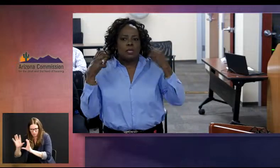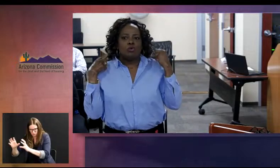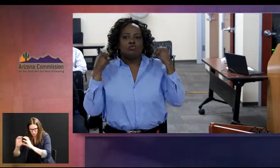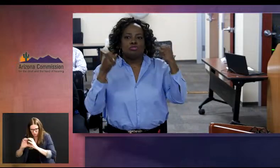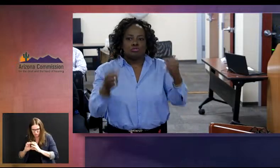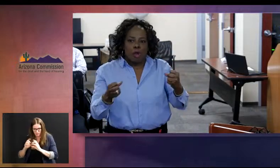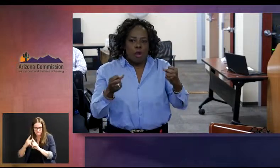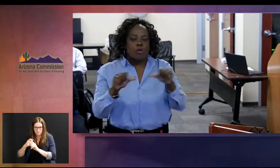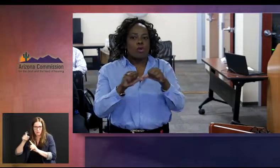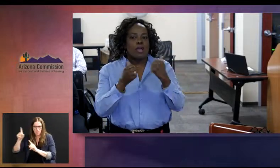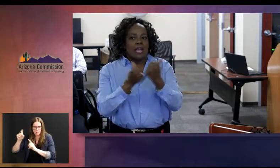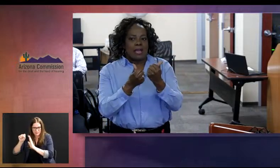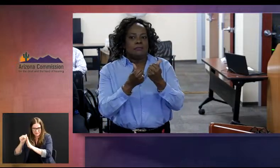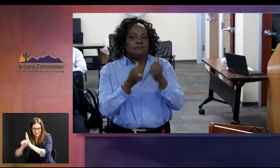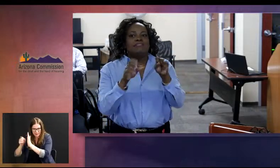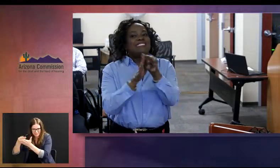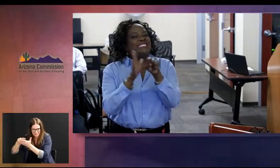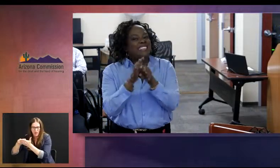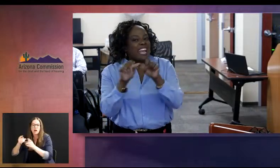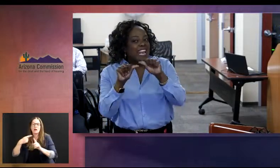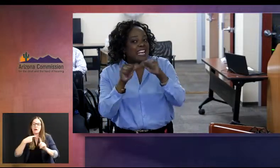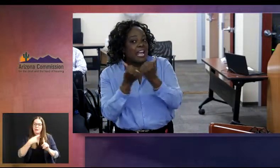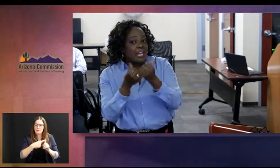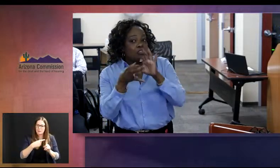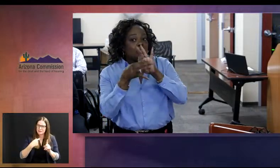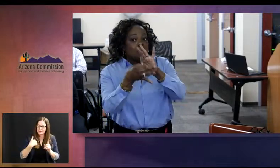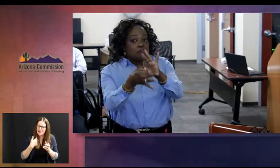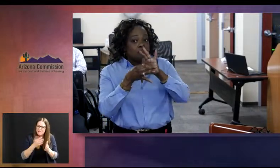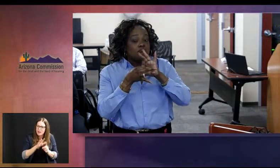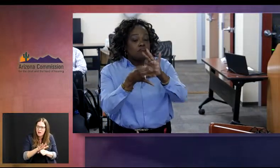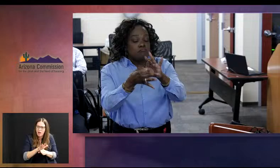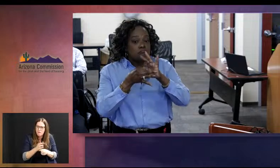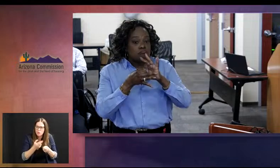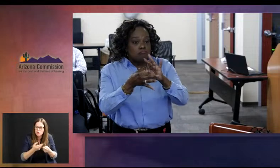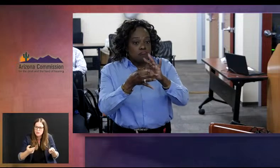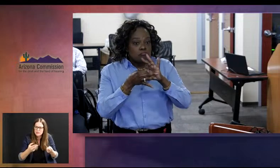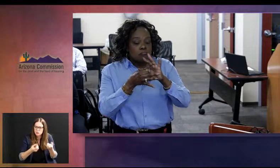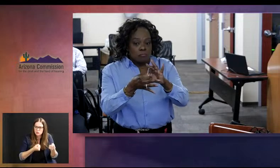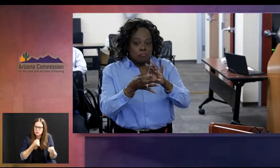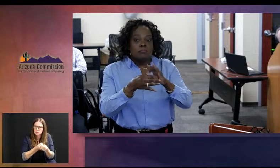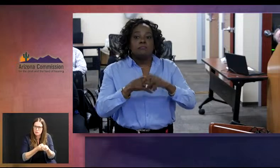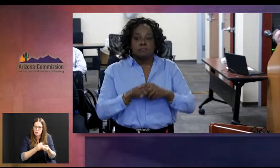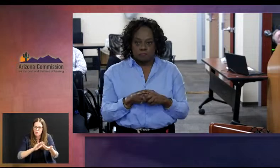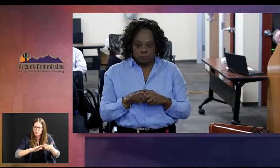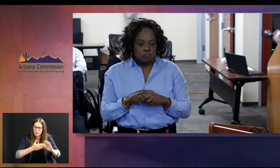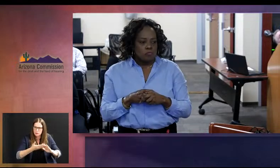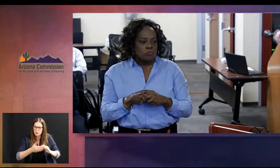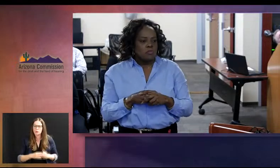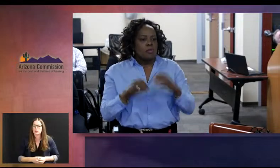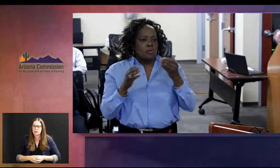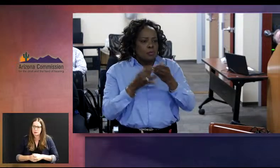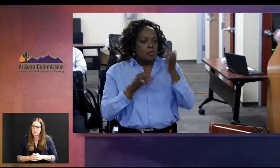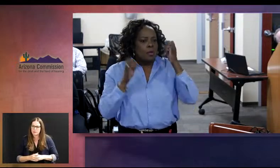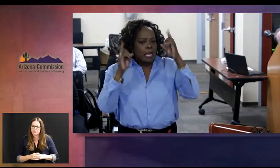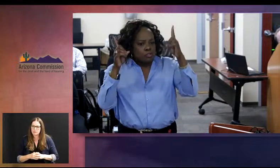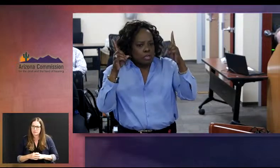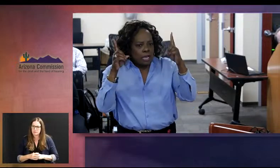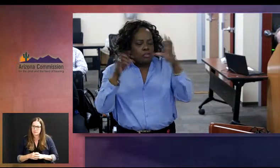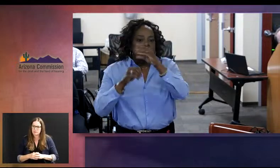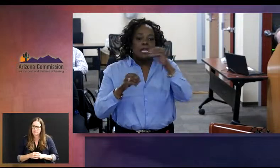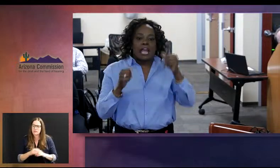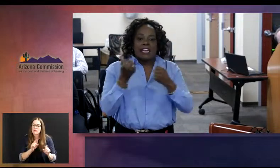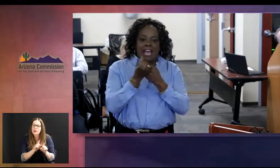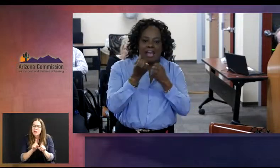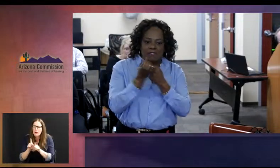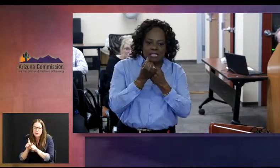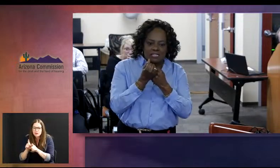Another vision of mine is to build a stronger state agency relationships